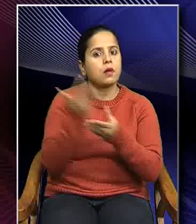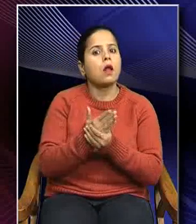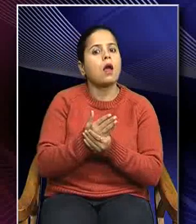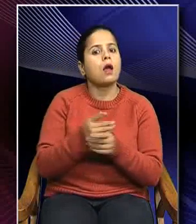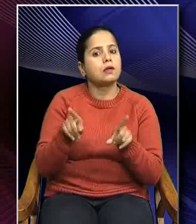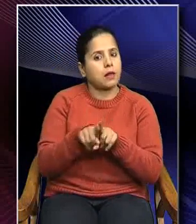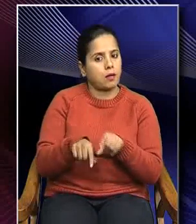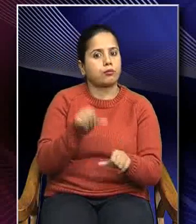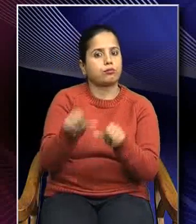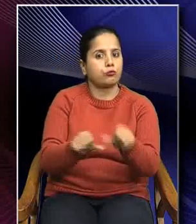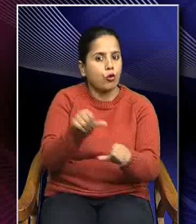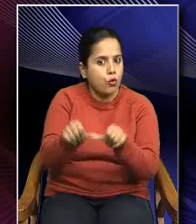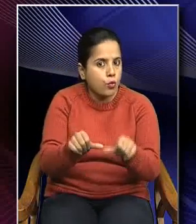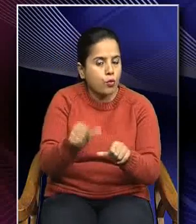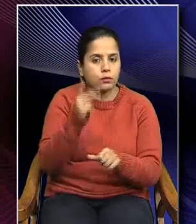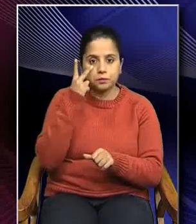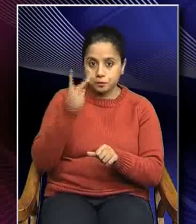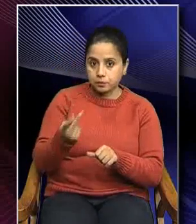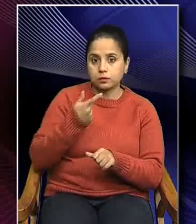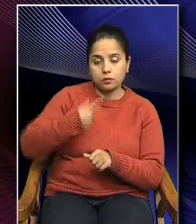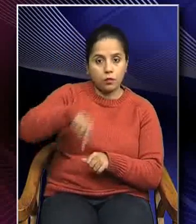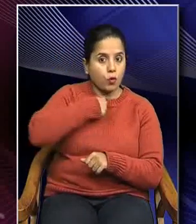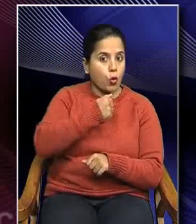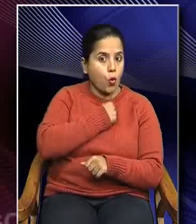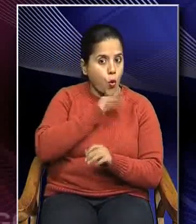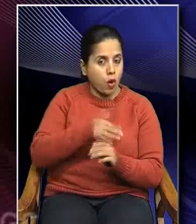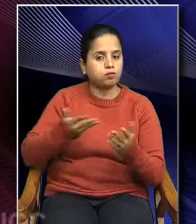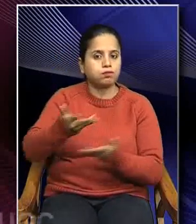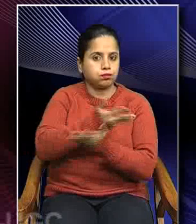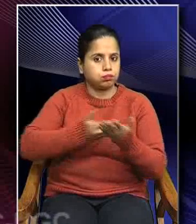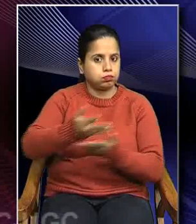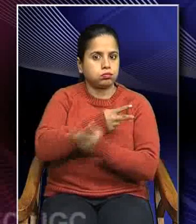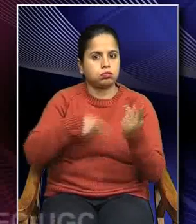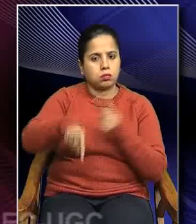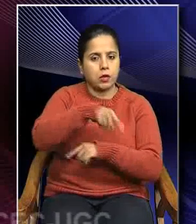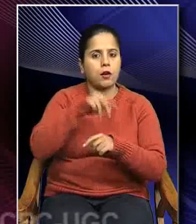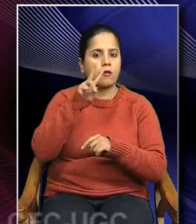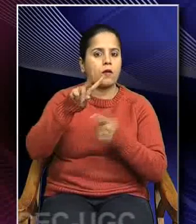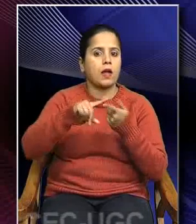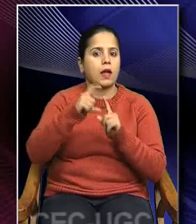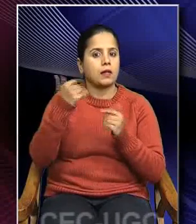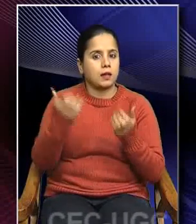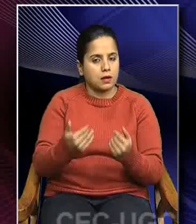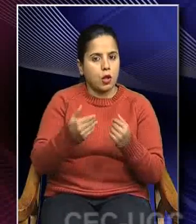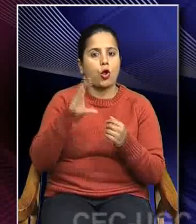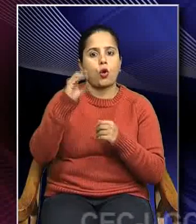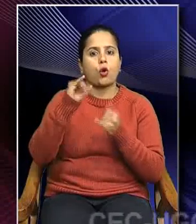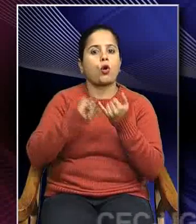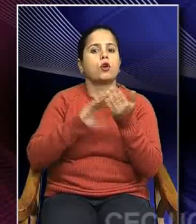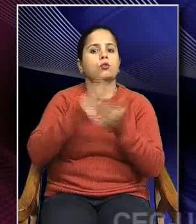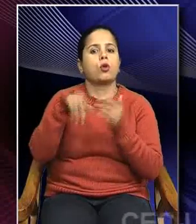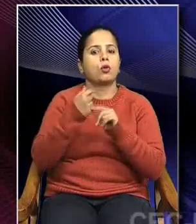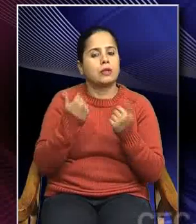proceed through our discussion around the Vedic cosmogony. And that's why I